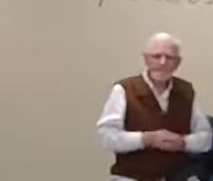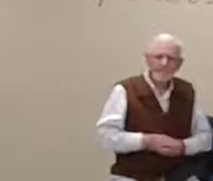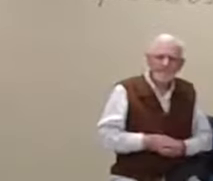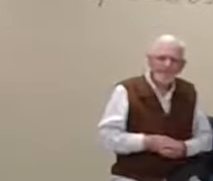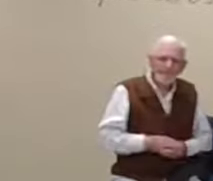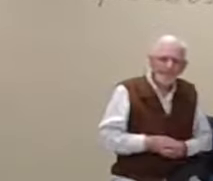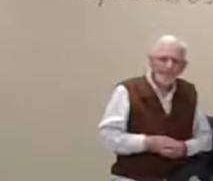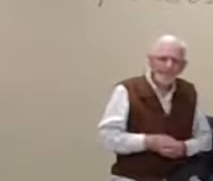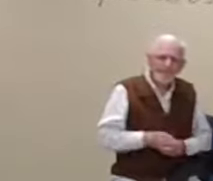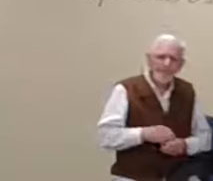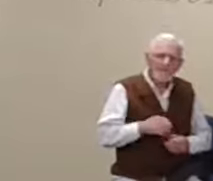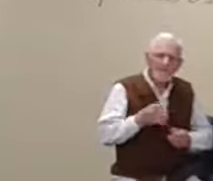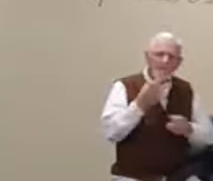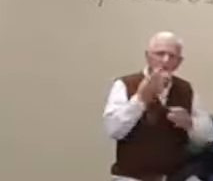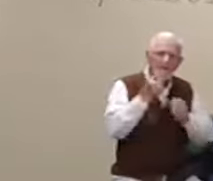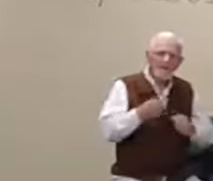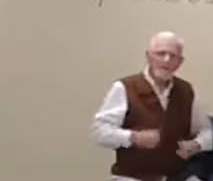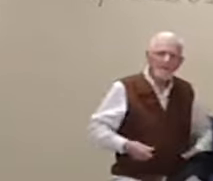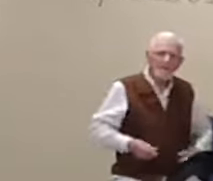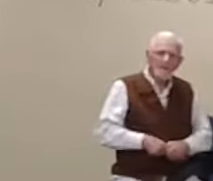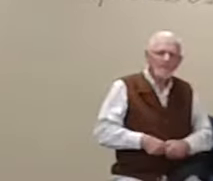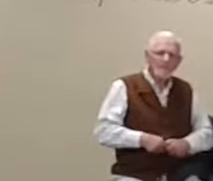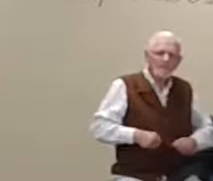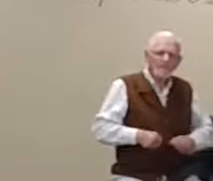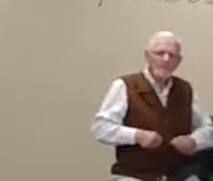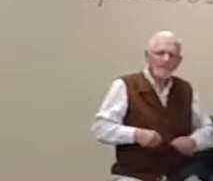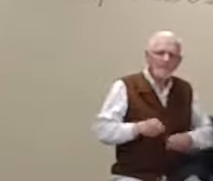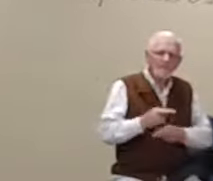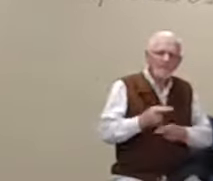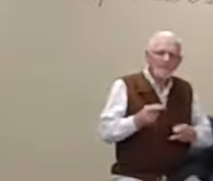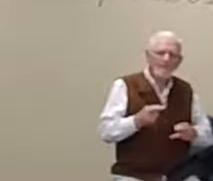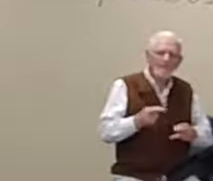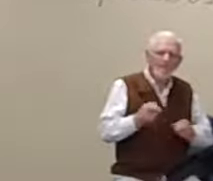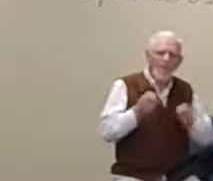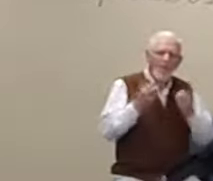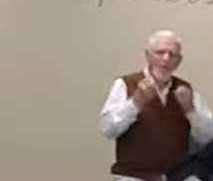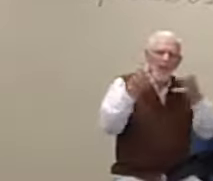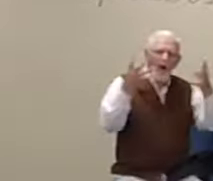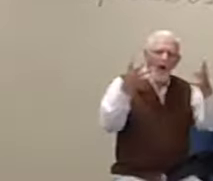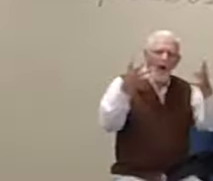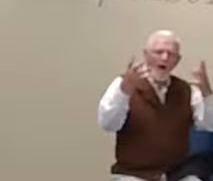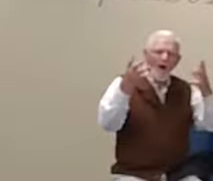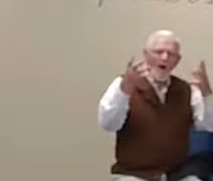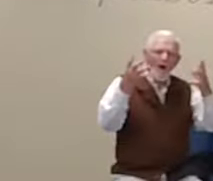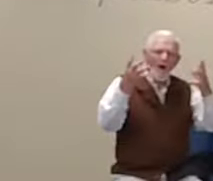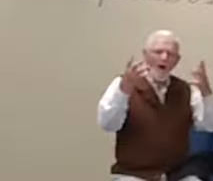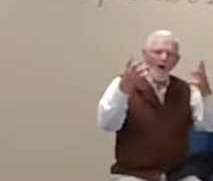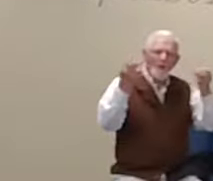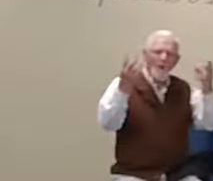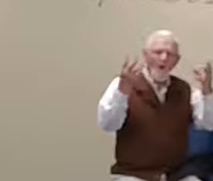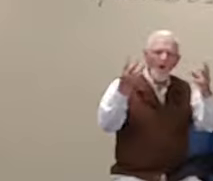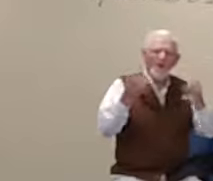You better gird up the loins. You better get ready because it's going to be like, woo!